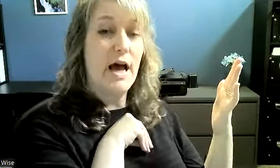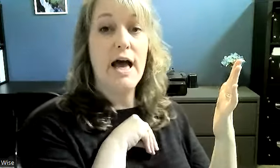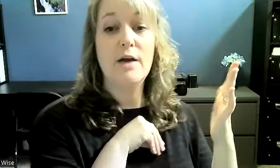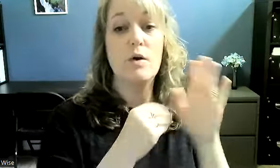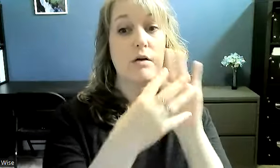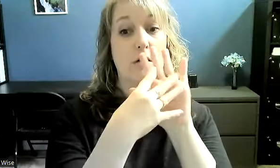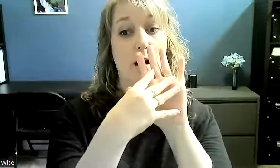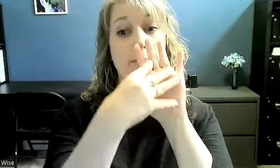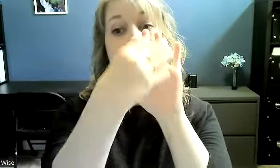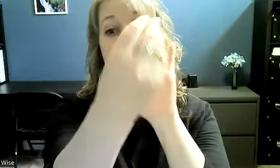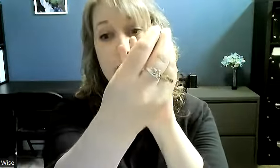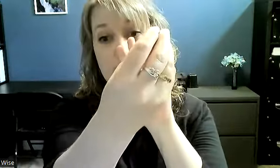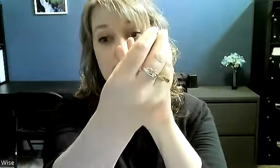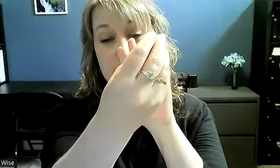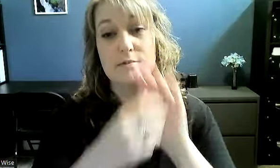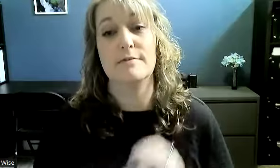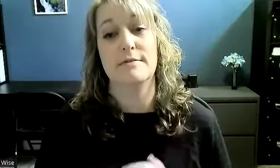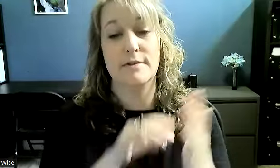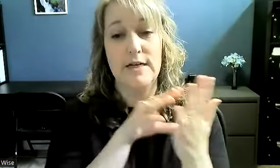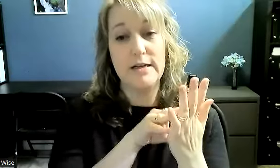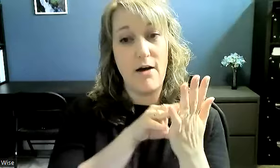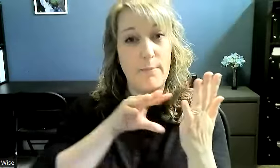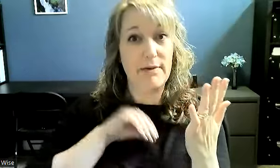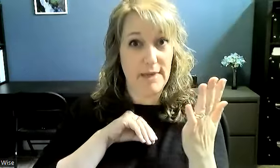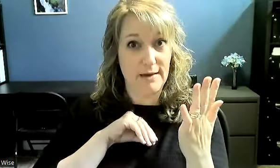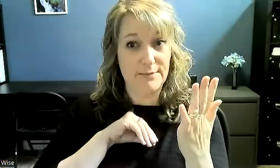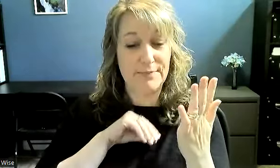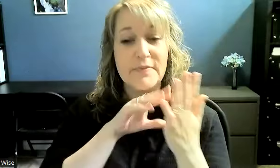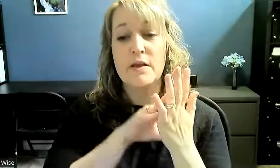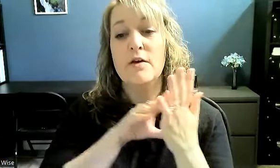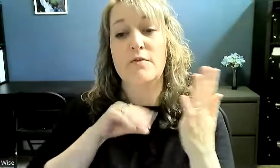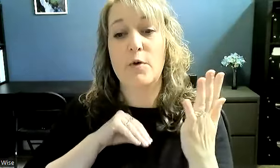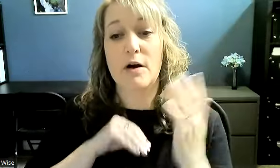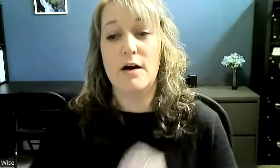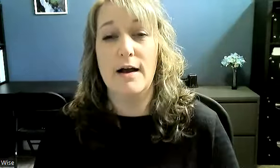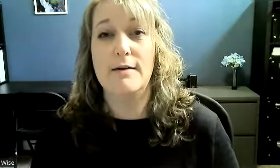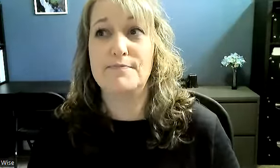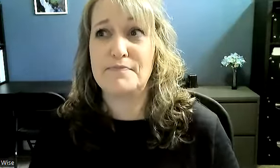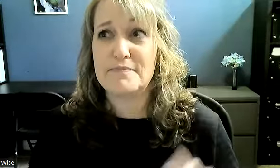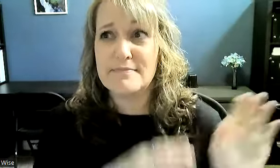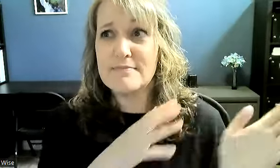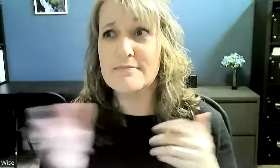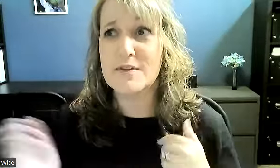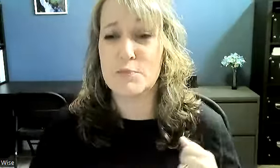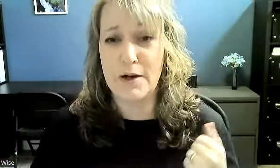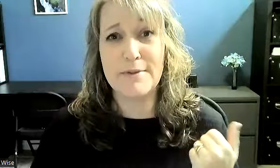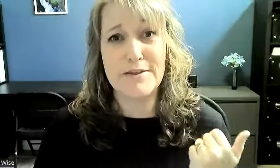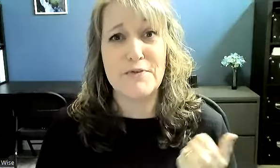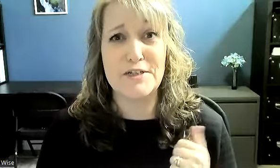I will copy you. All right, copy me. For probably this